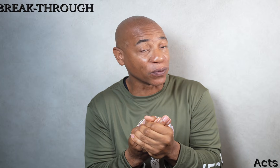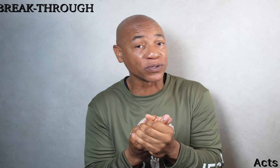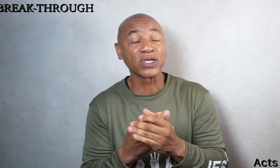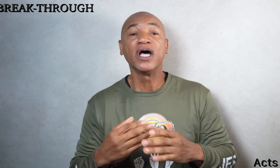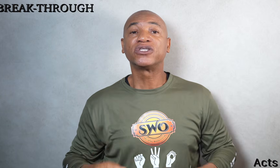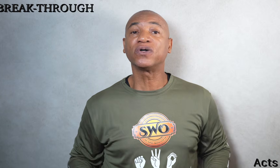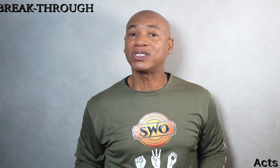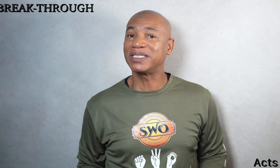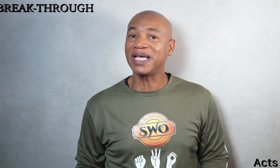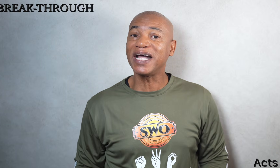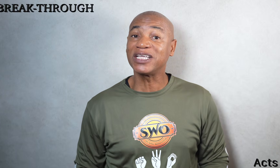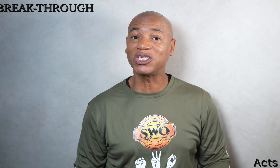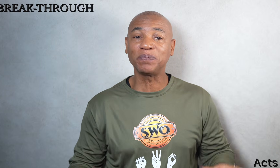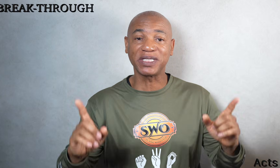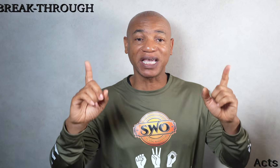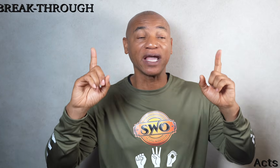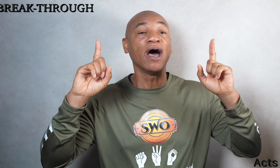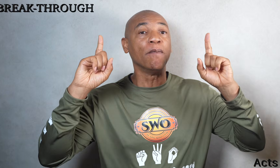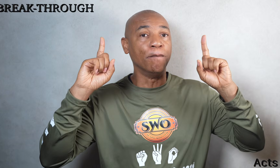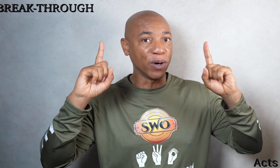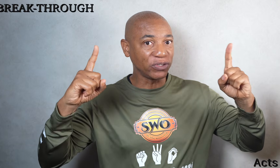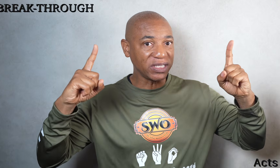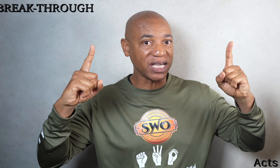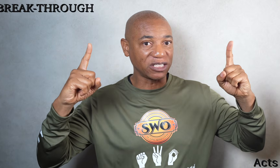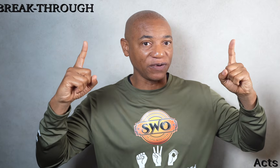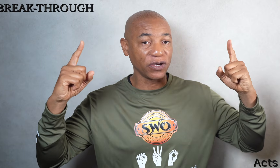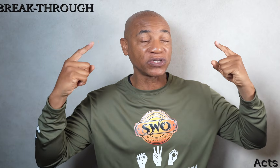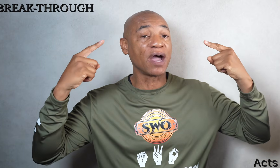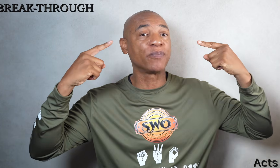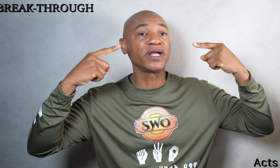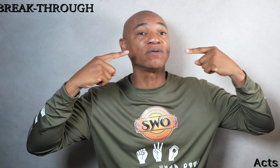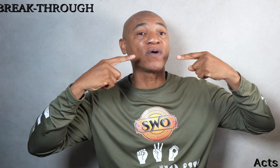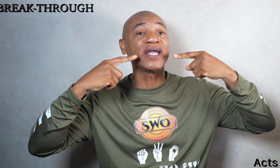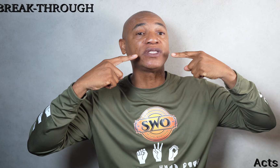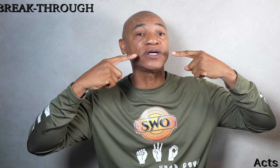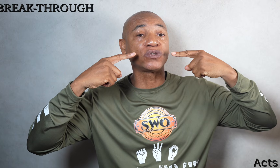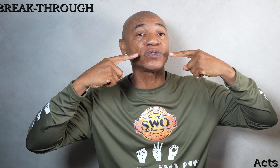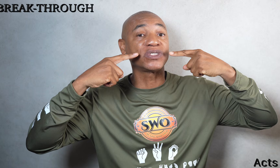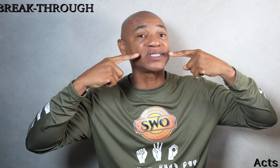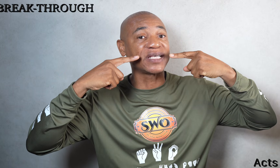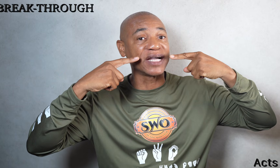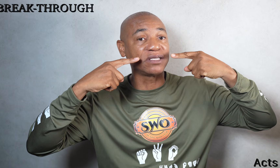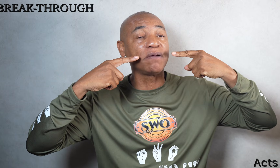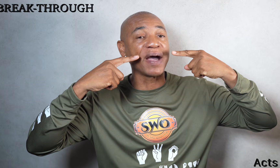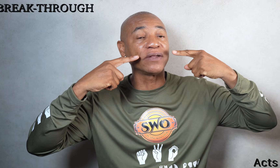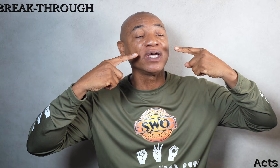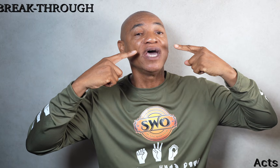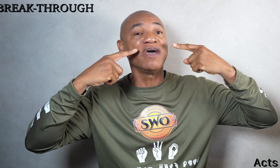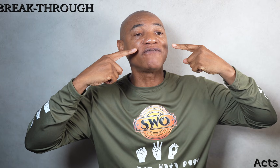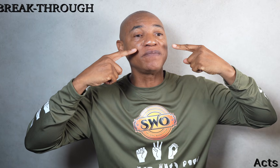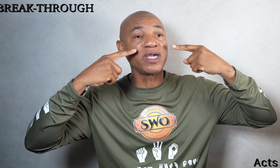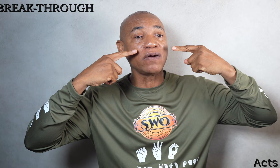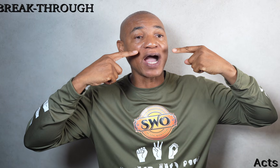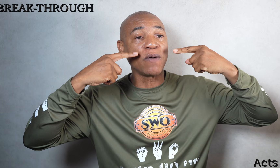words. So to sign is simply take both index fingers, I bring them right there towards the sides of the mouth, and from here I will